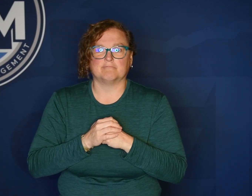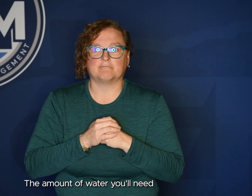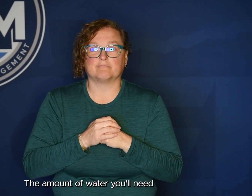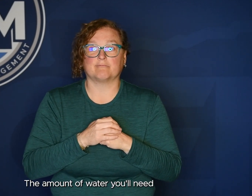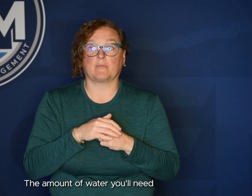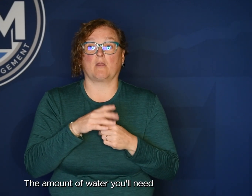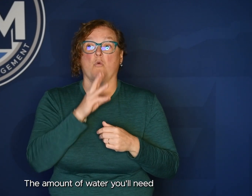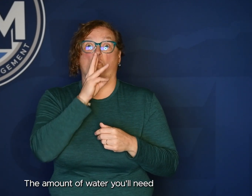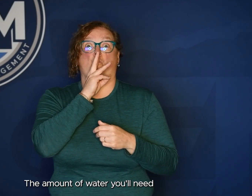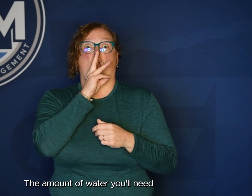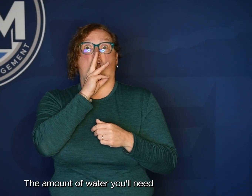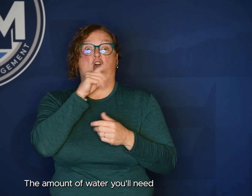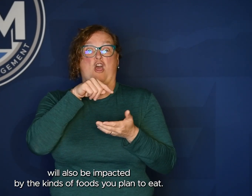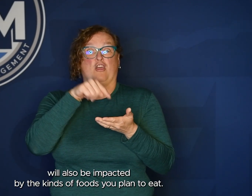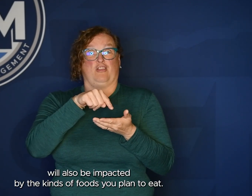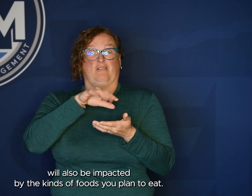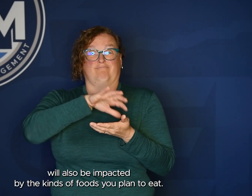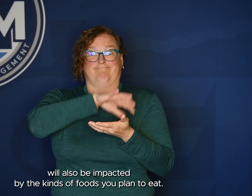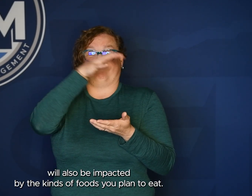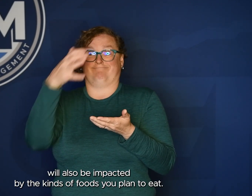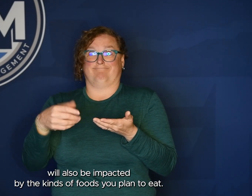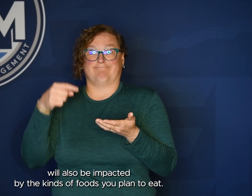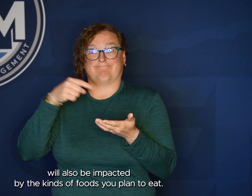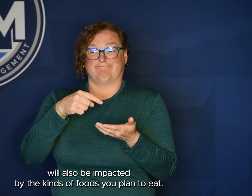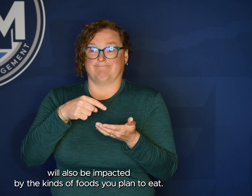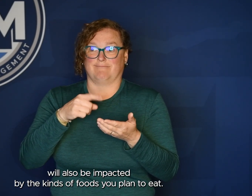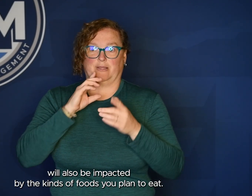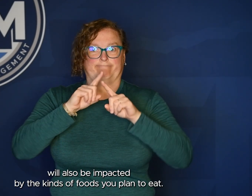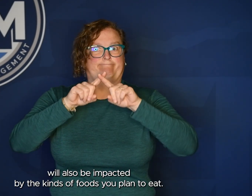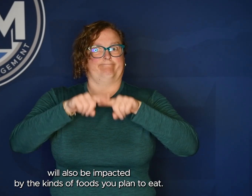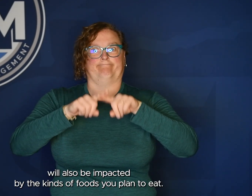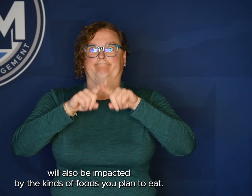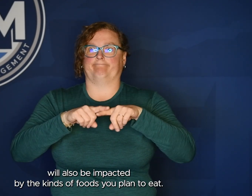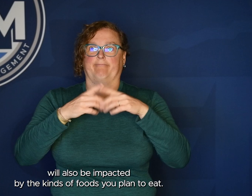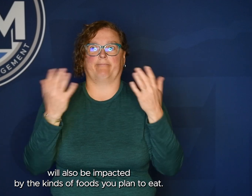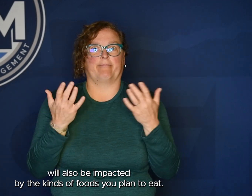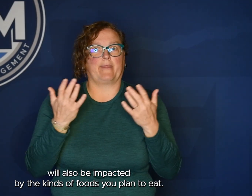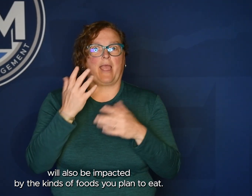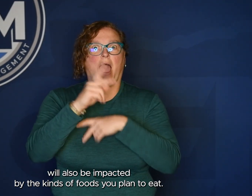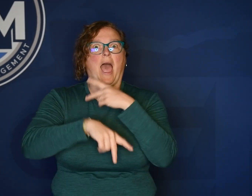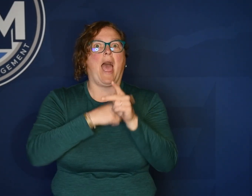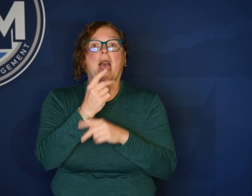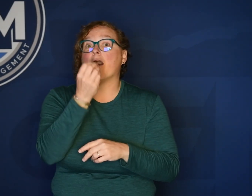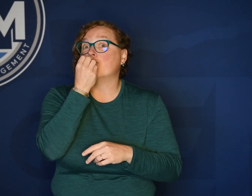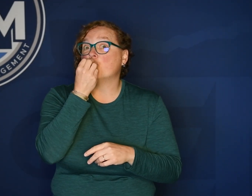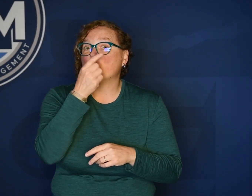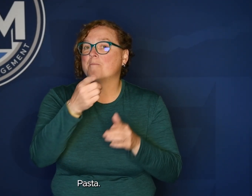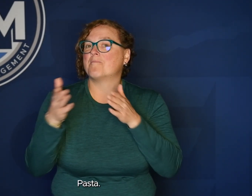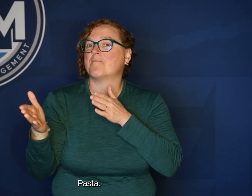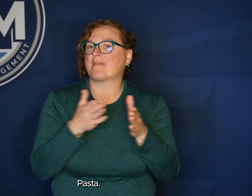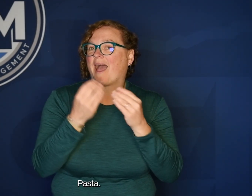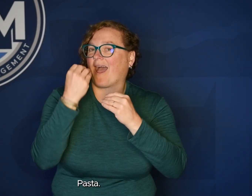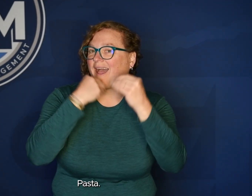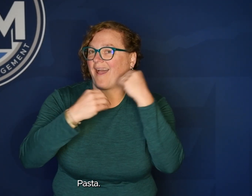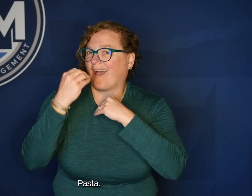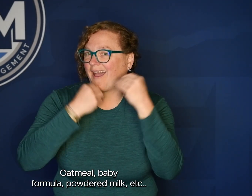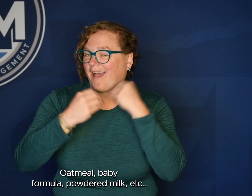The amount of water you'll need will also be impacted by the kinds of foods you plan to eat: pasta,